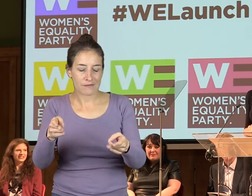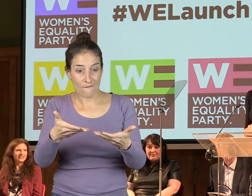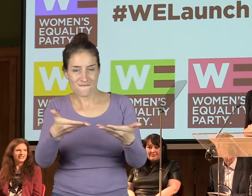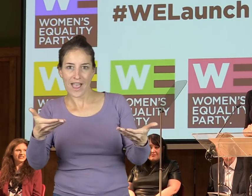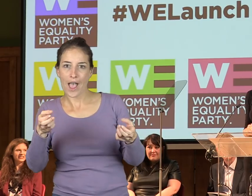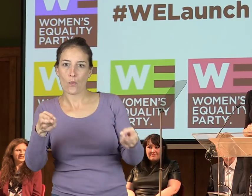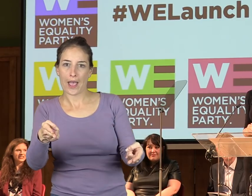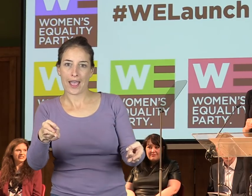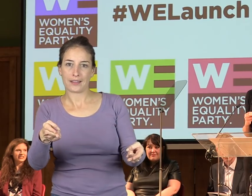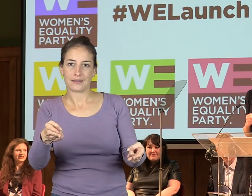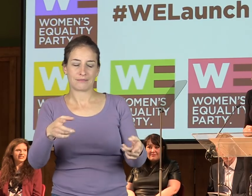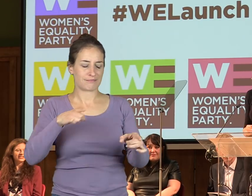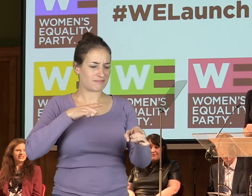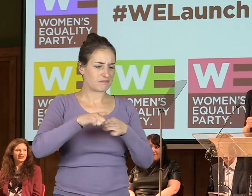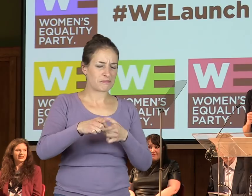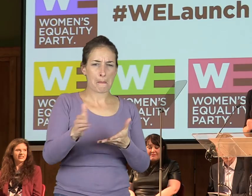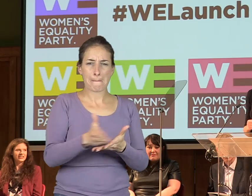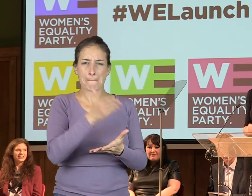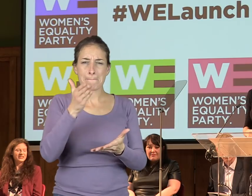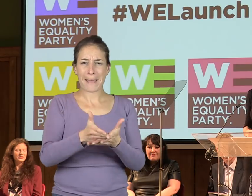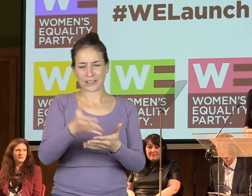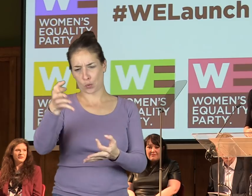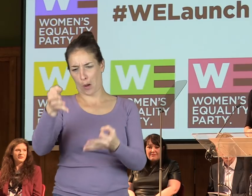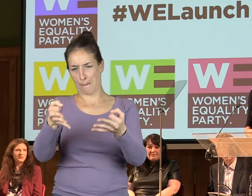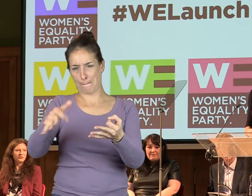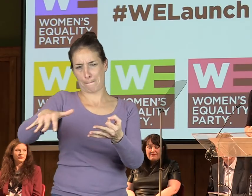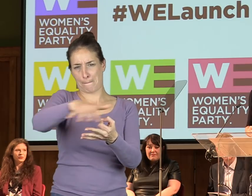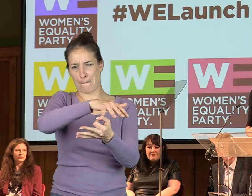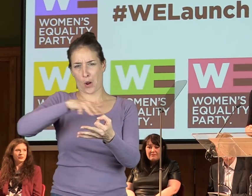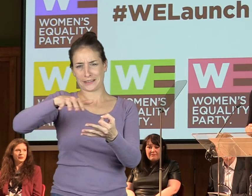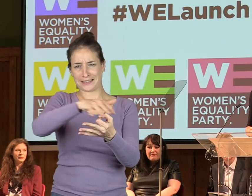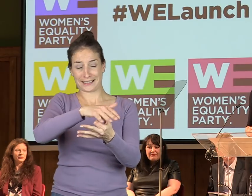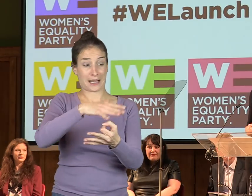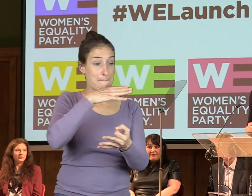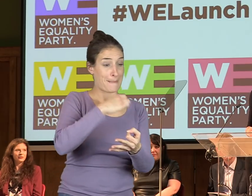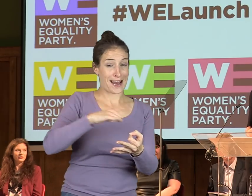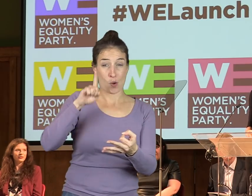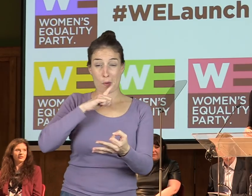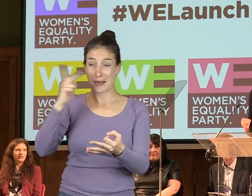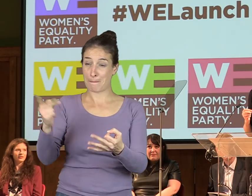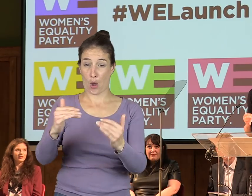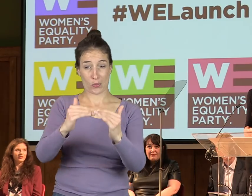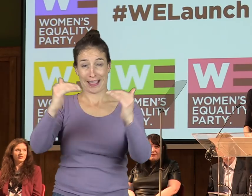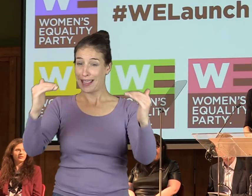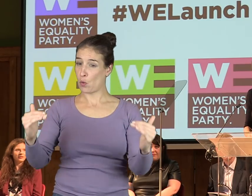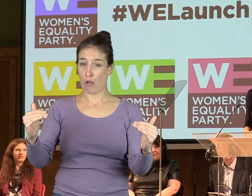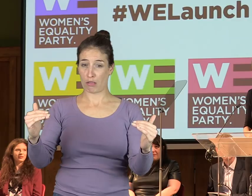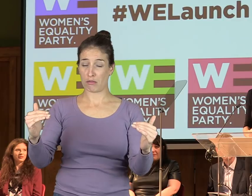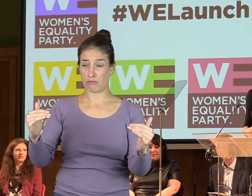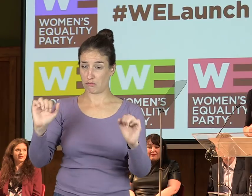fairly, to creating the kind of politics where women and men are heard